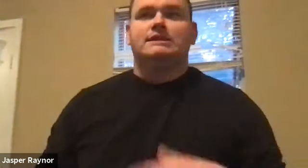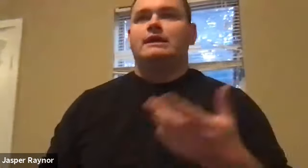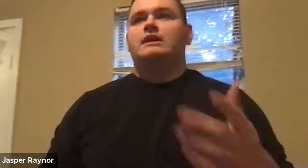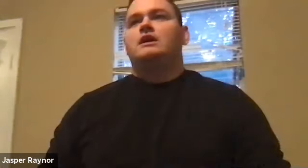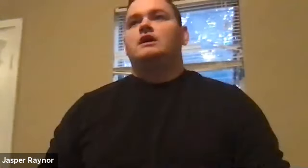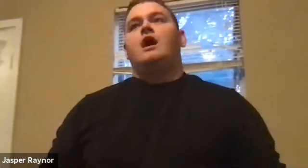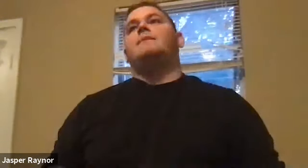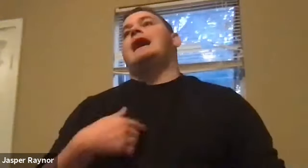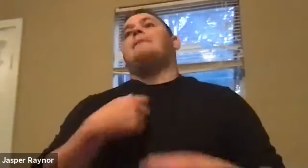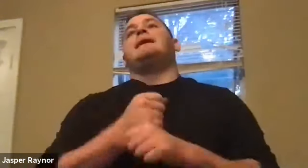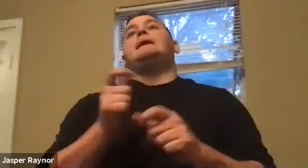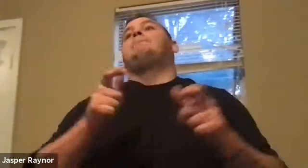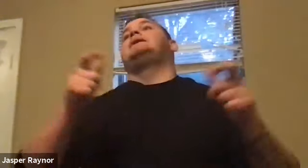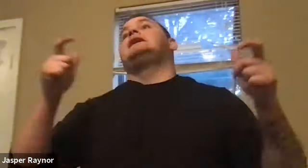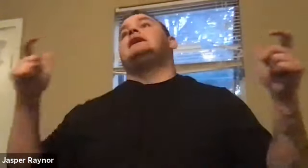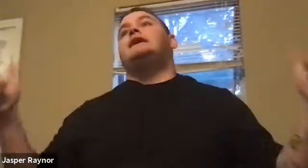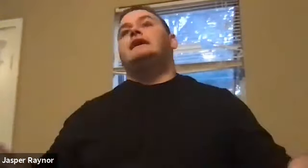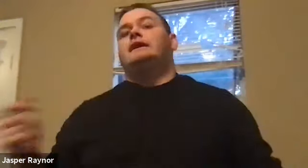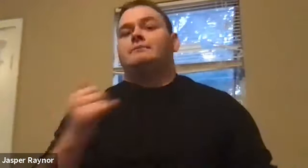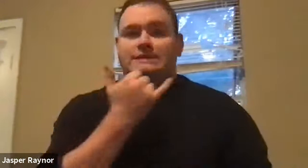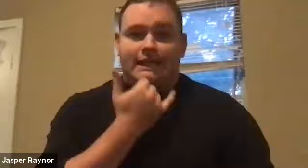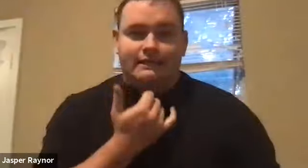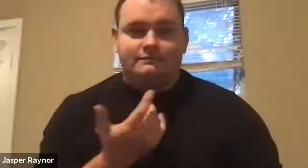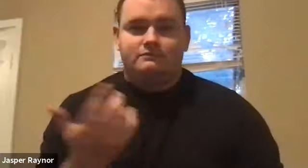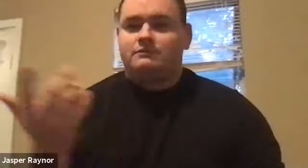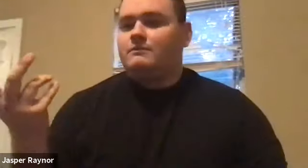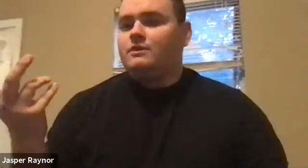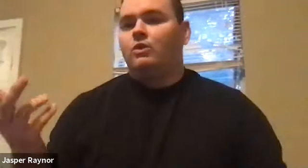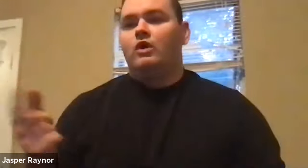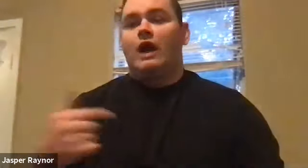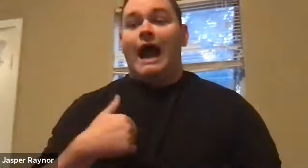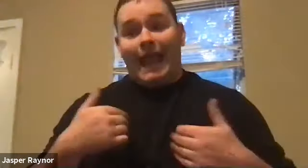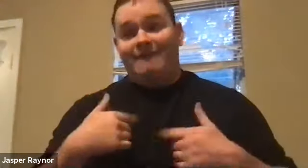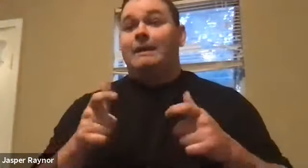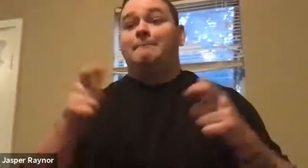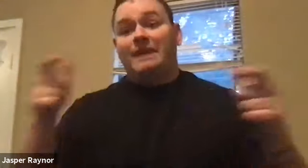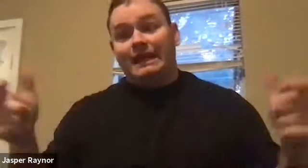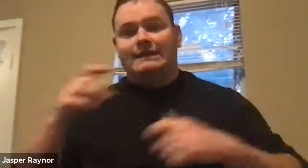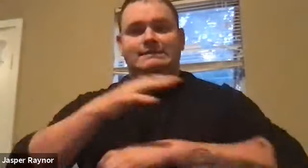like, "Oh man, I made a big mistake," or "I have a big